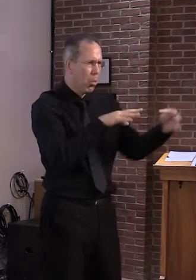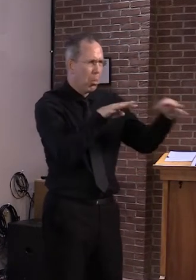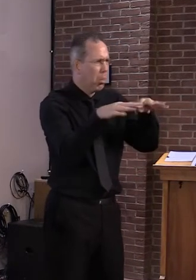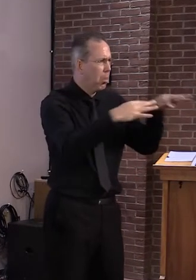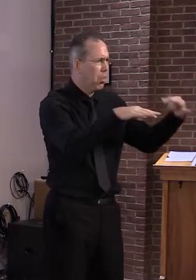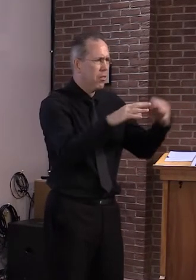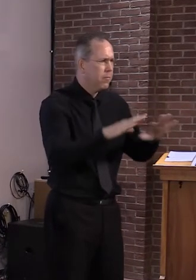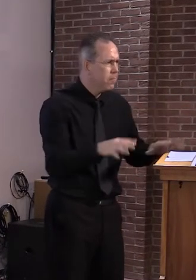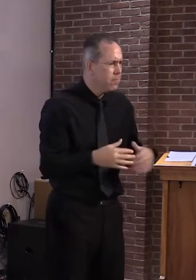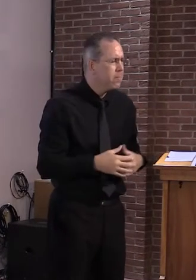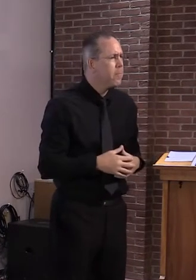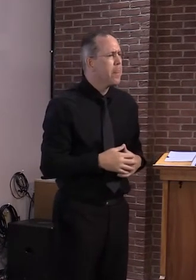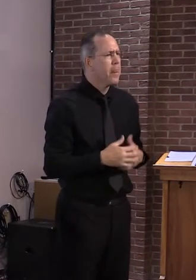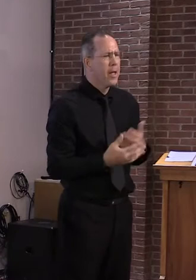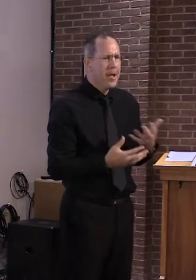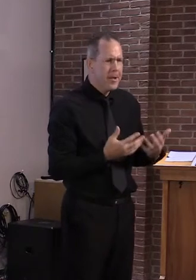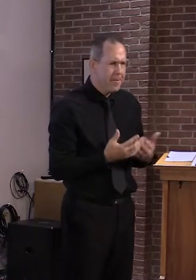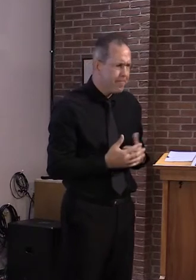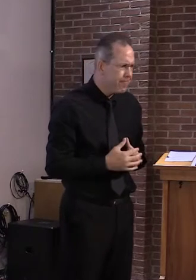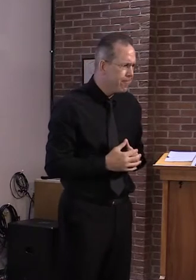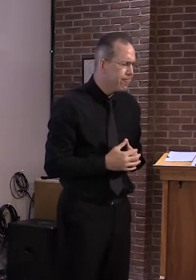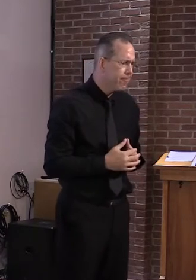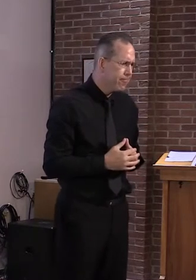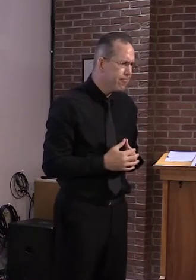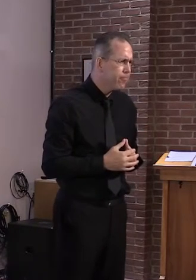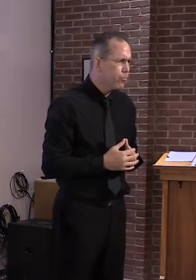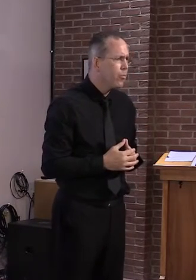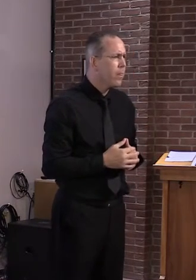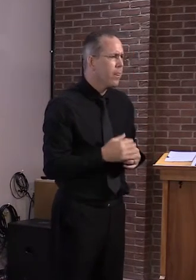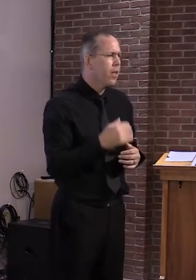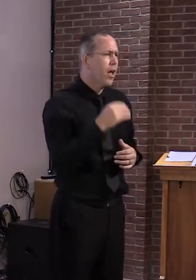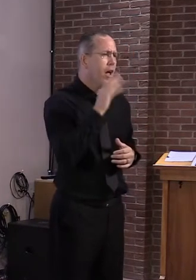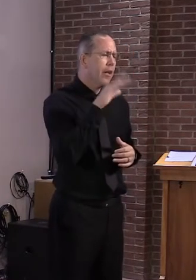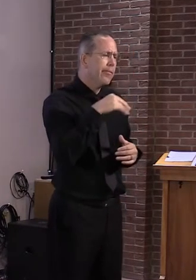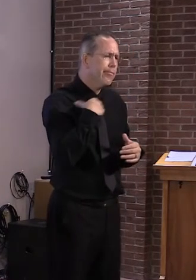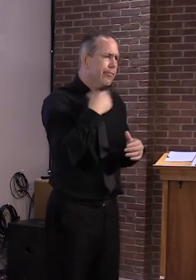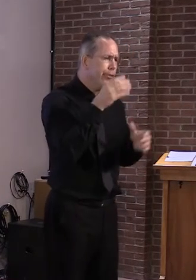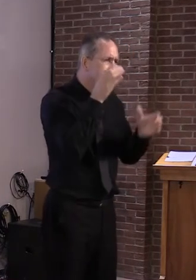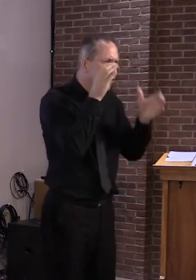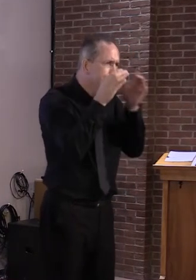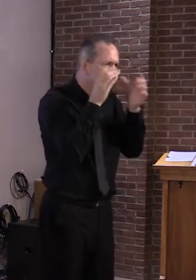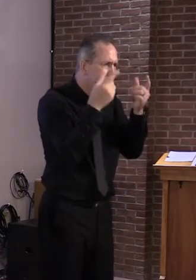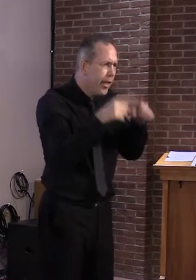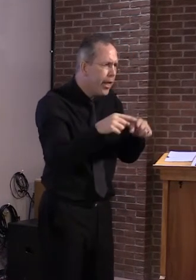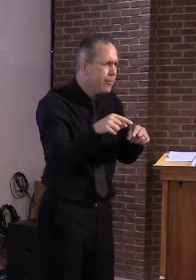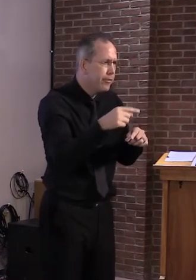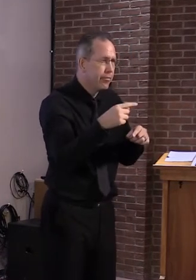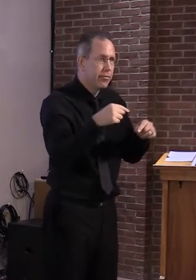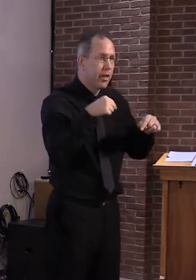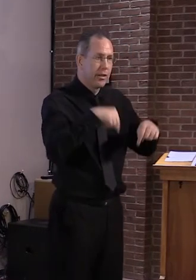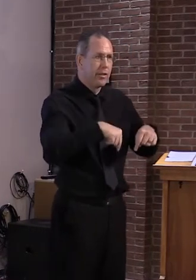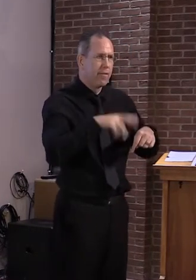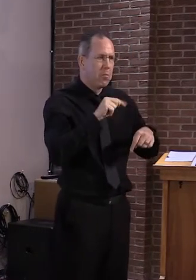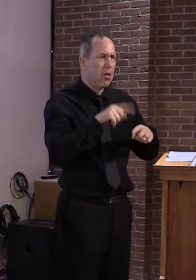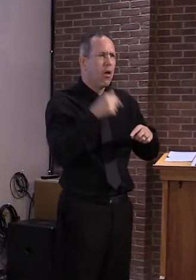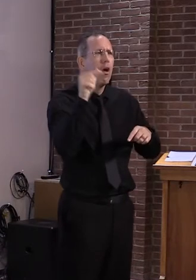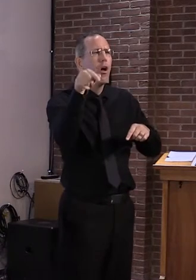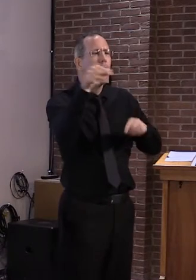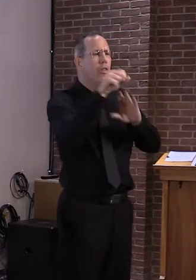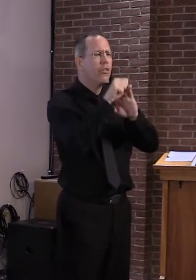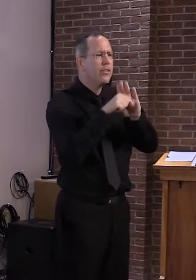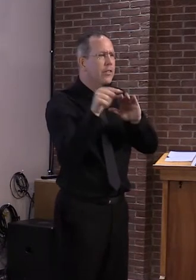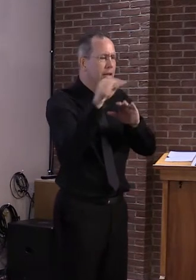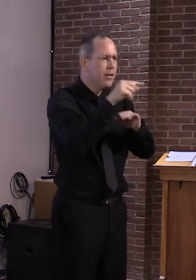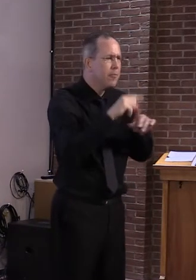in terms of, and I've seen this and I've called this out at this podium, you know, those that we have suggested